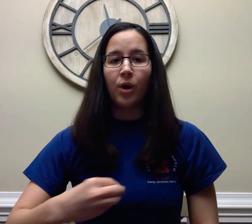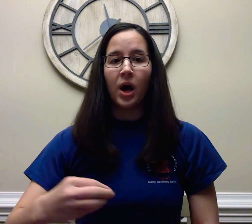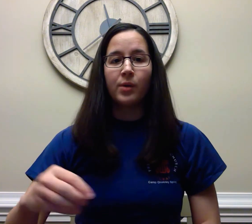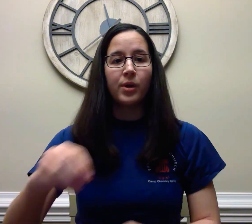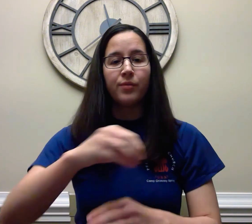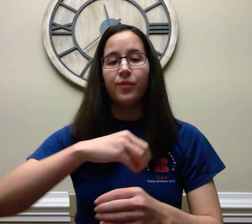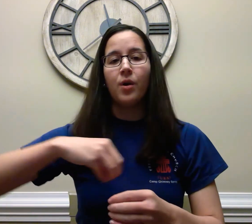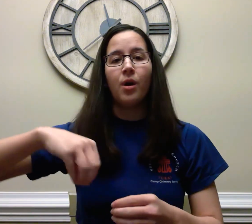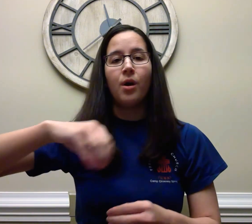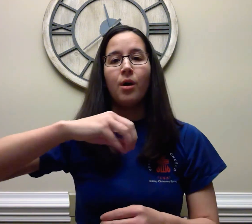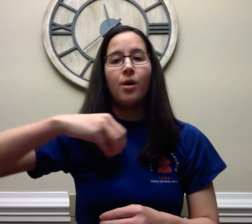white with